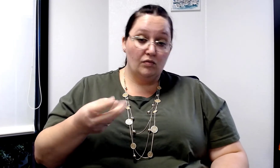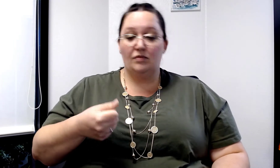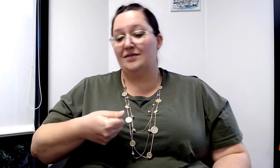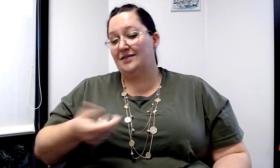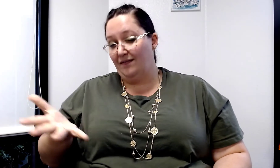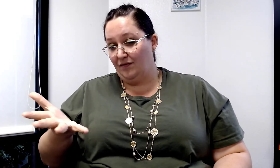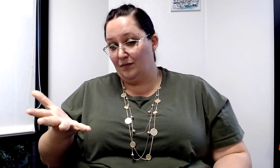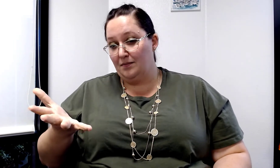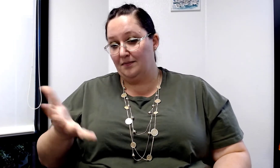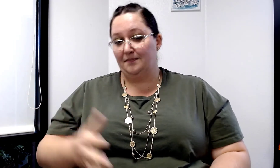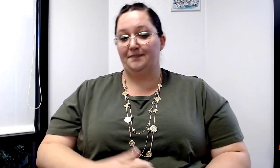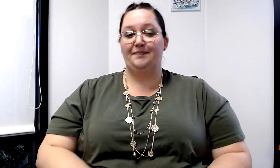Few and several.